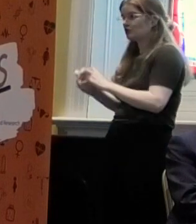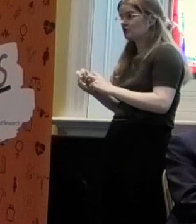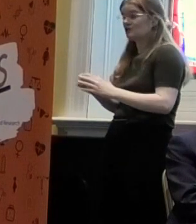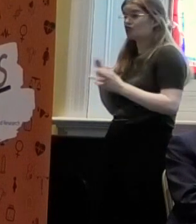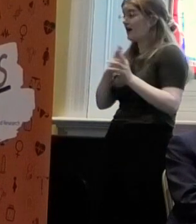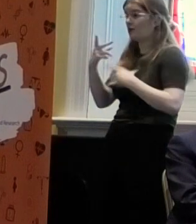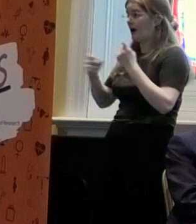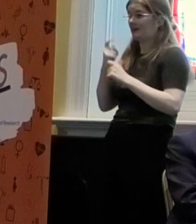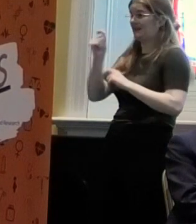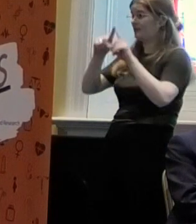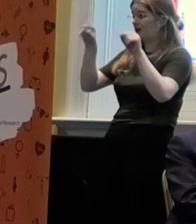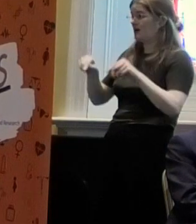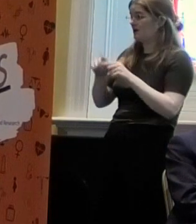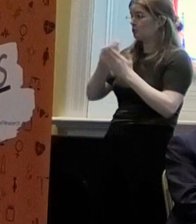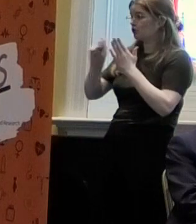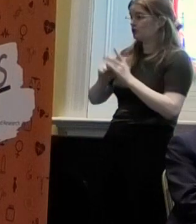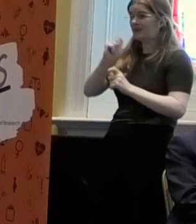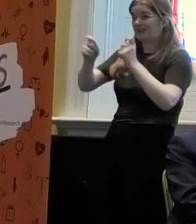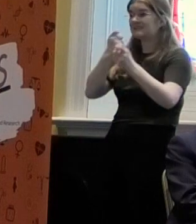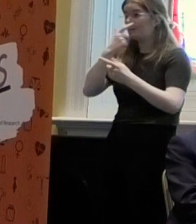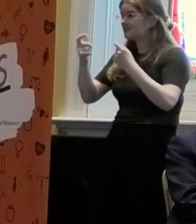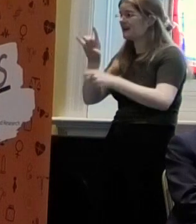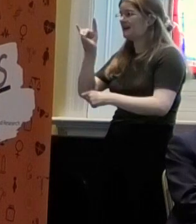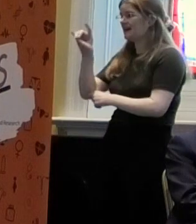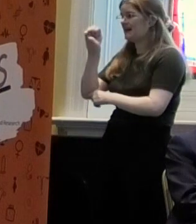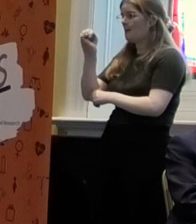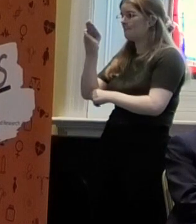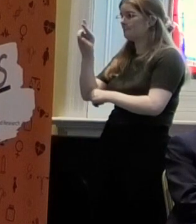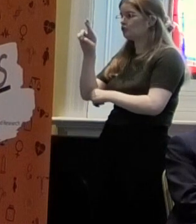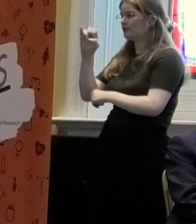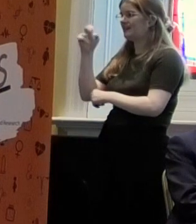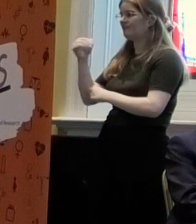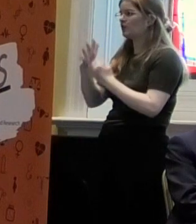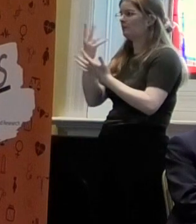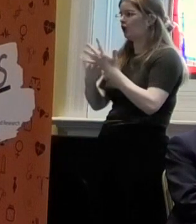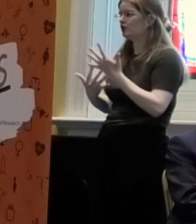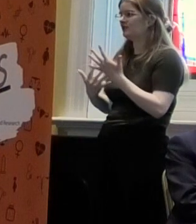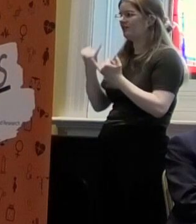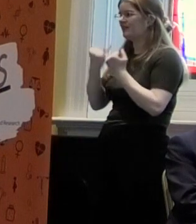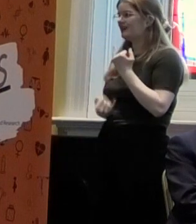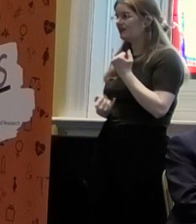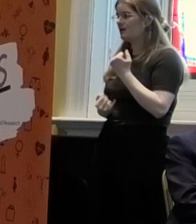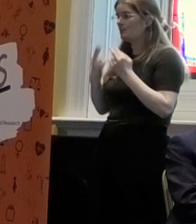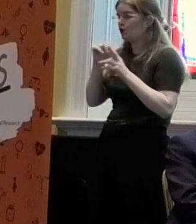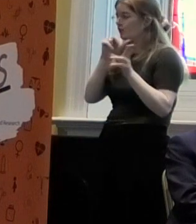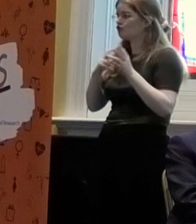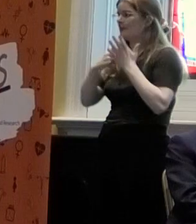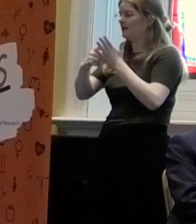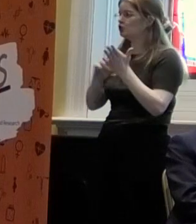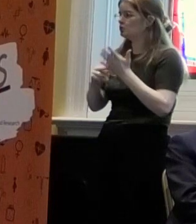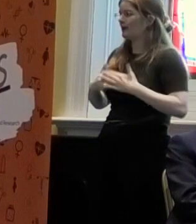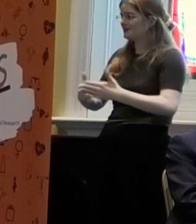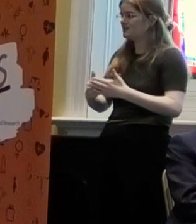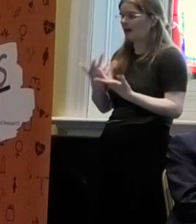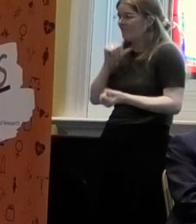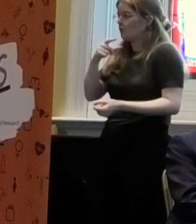and there's millions and millions of doses of low molecular weight heparin prescribed yearly around the globe, it's actually not licensed for use in pregnancy. And so